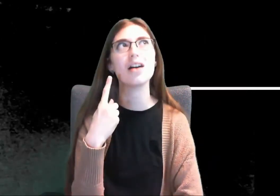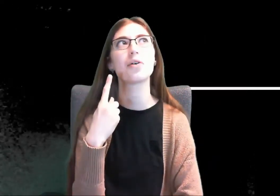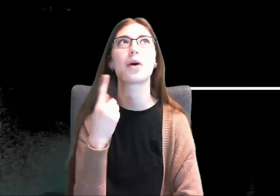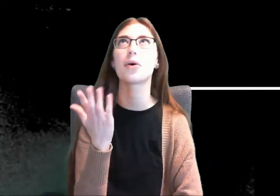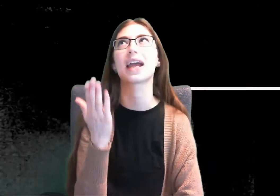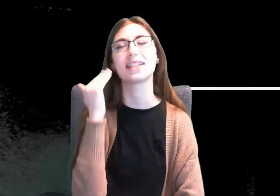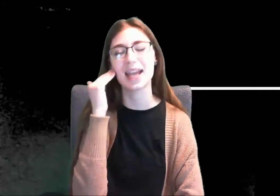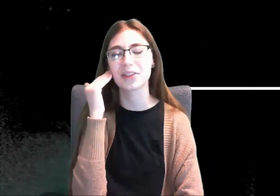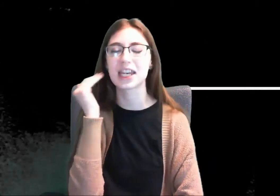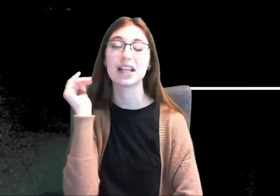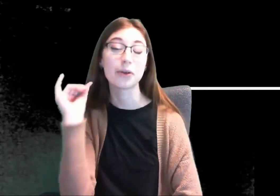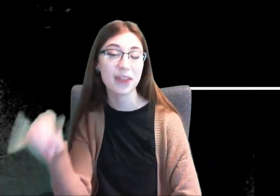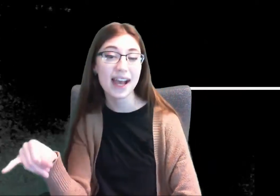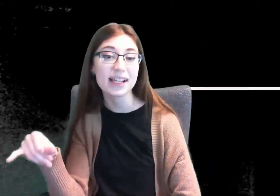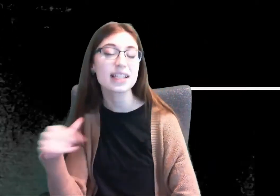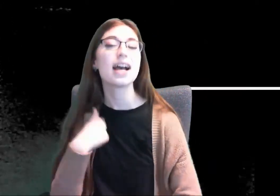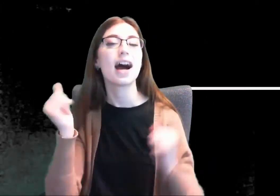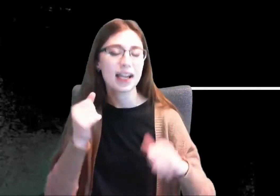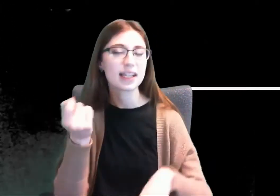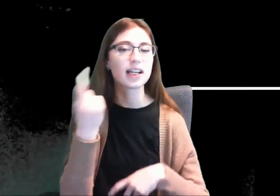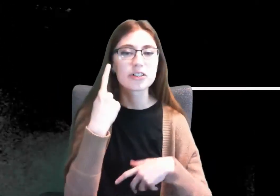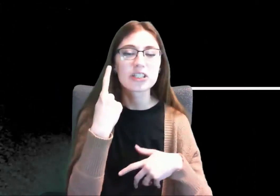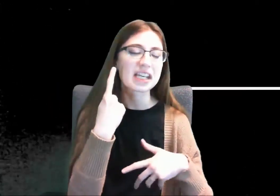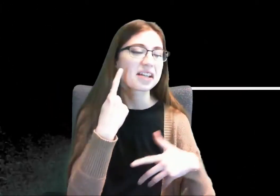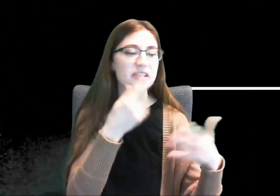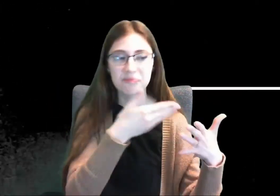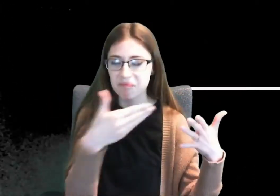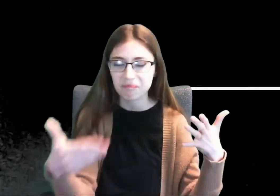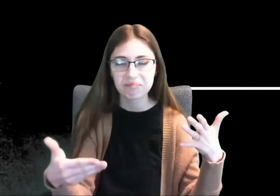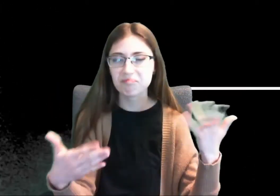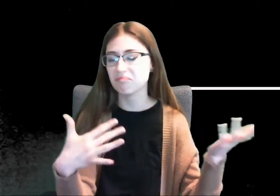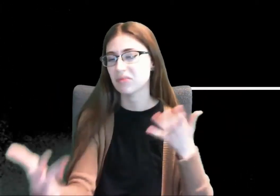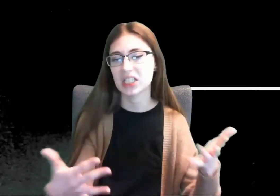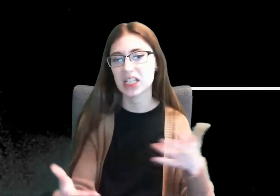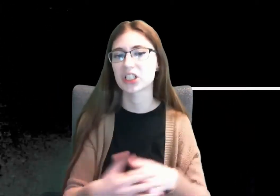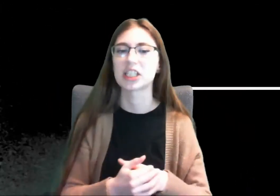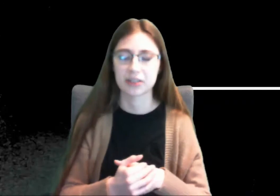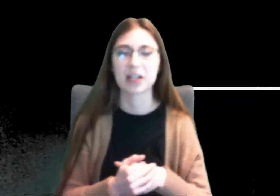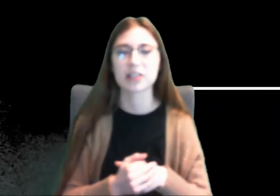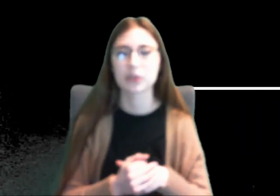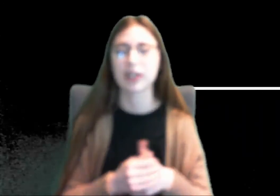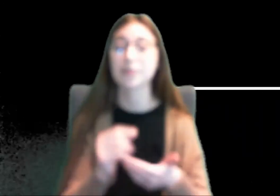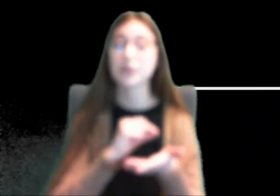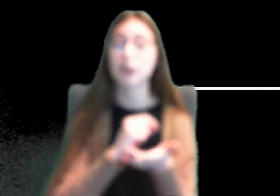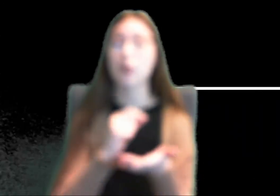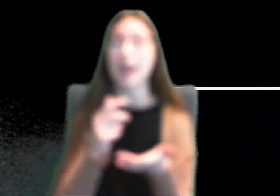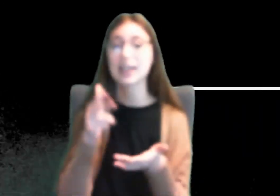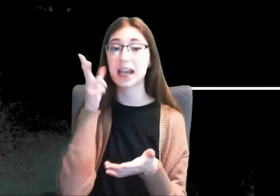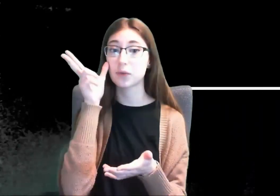oh, okay, now that I know that, I can understand such and such part of the story. So go ahead and watch